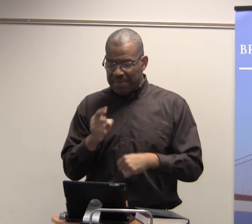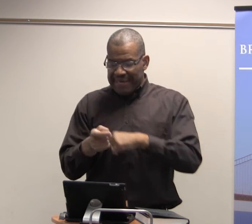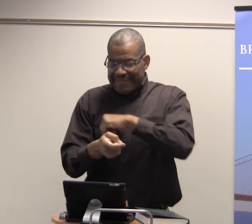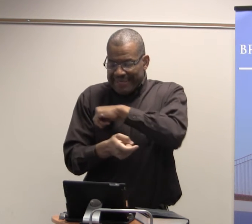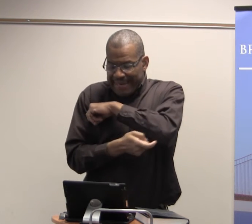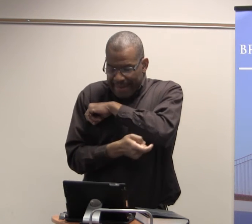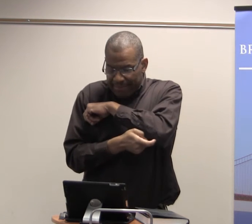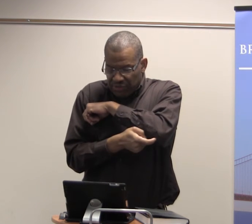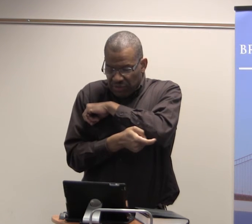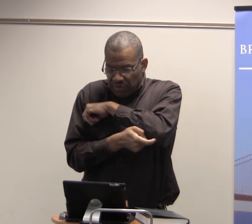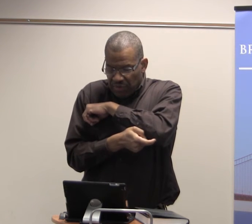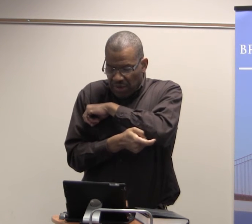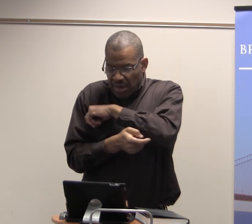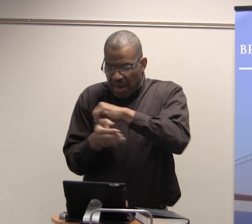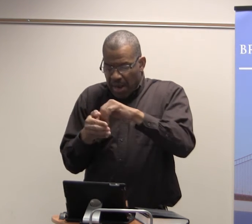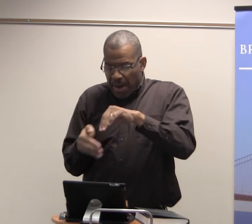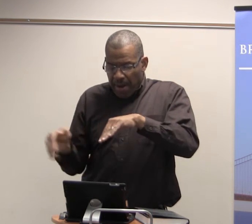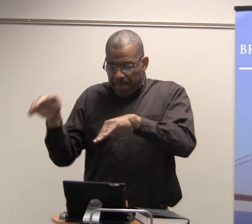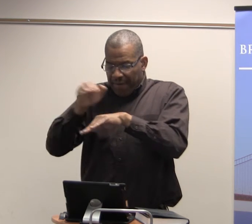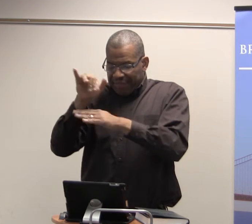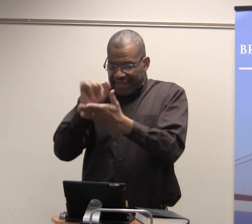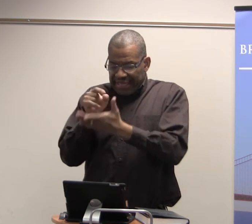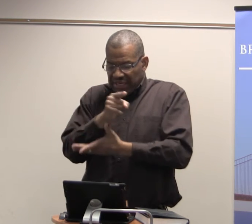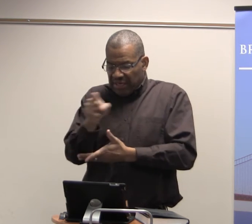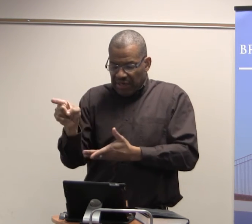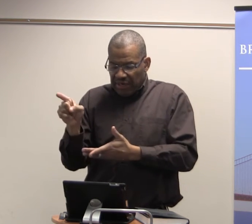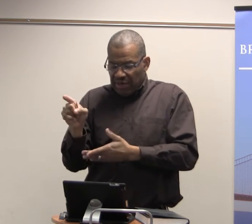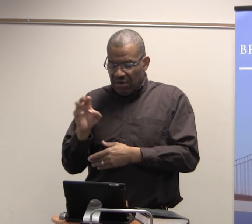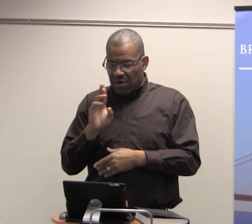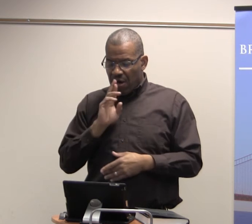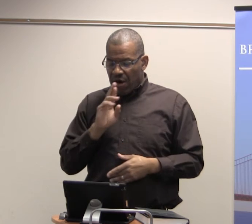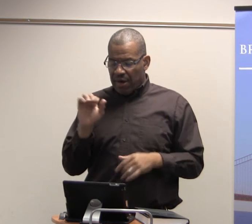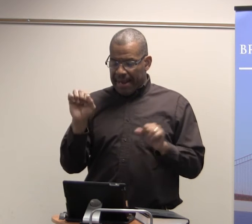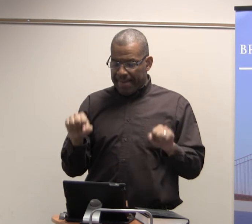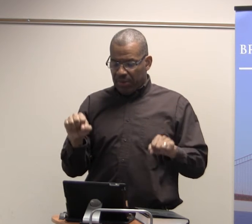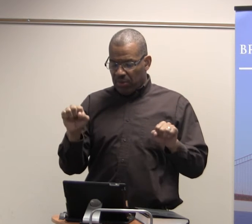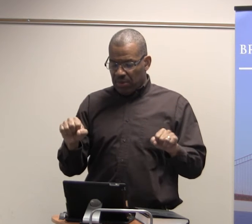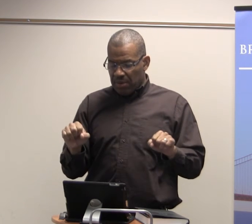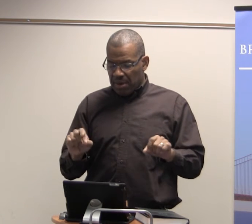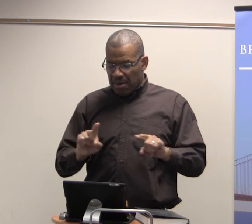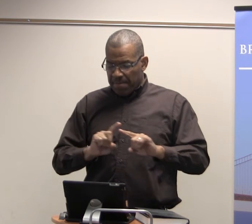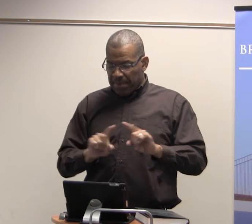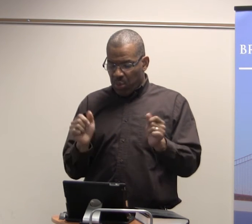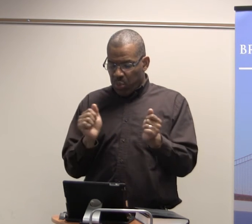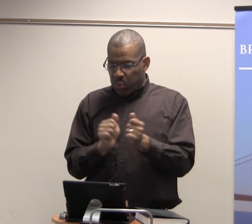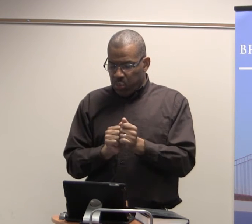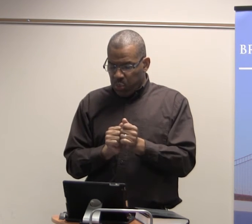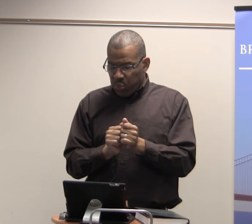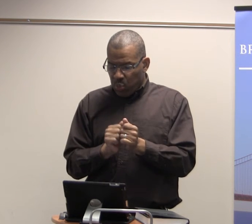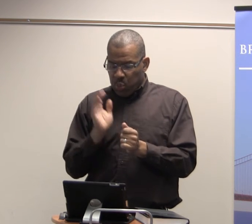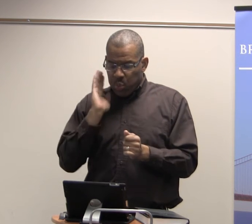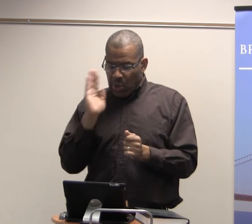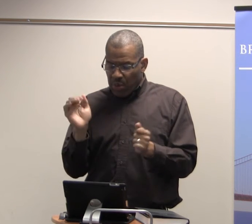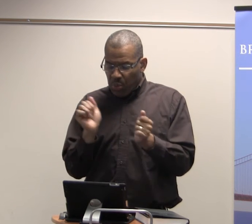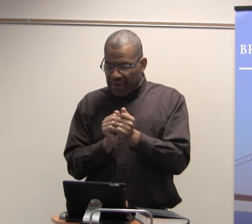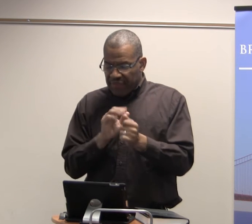be tempted above that ye are able, but will with